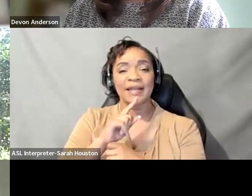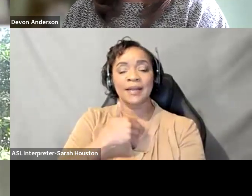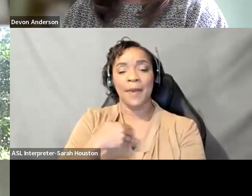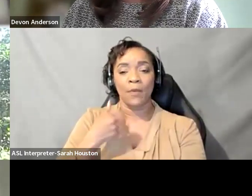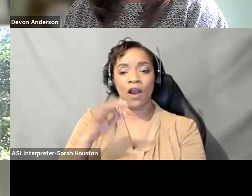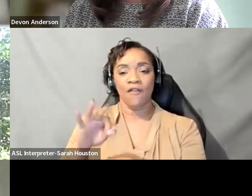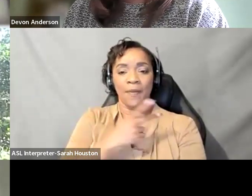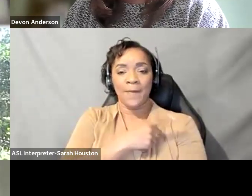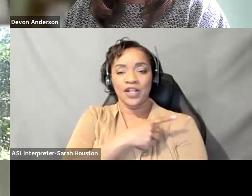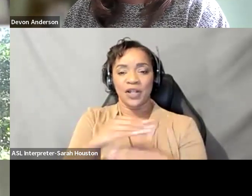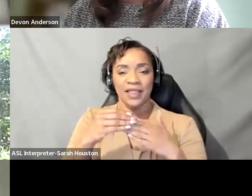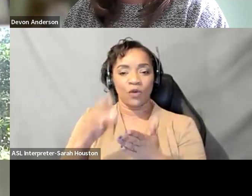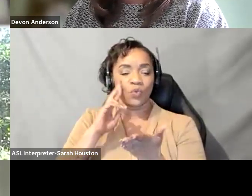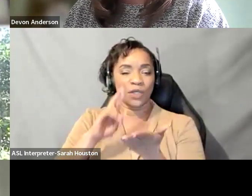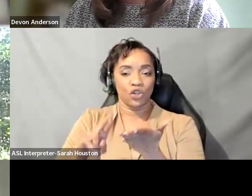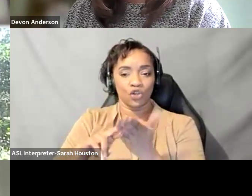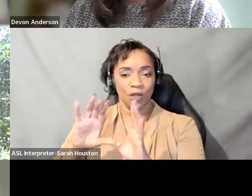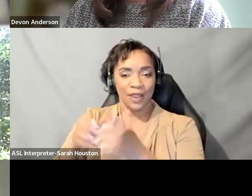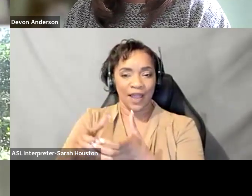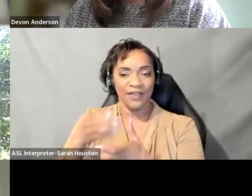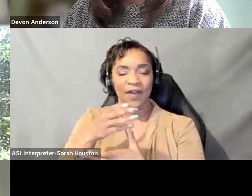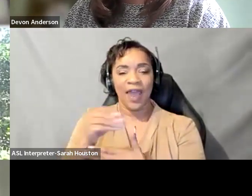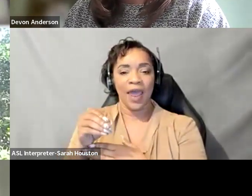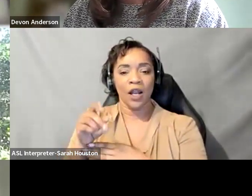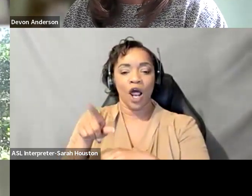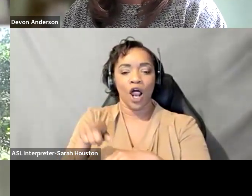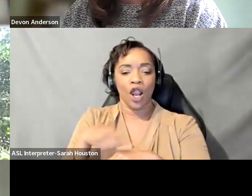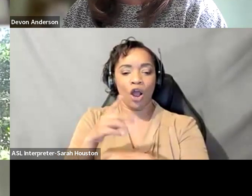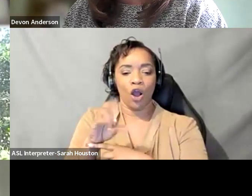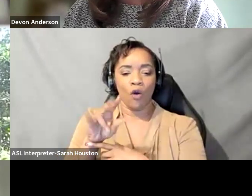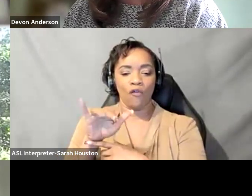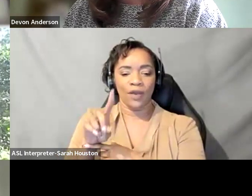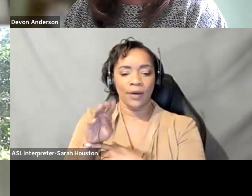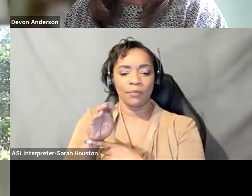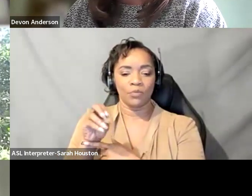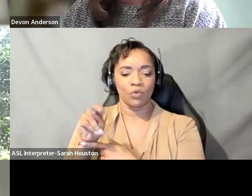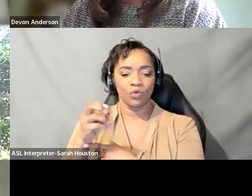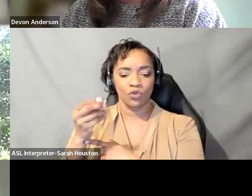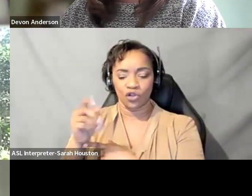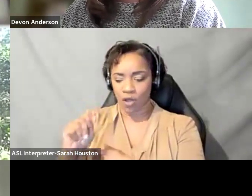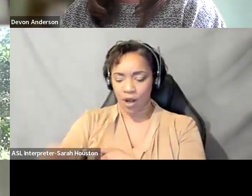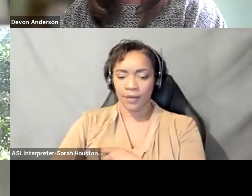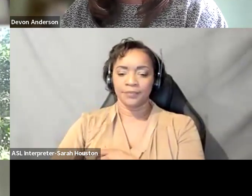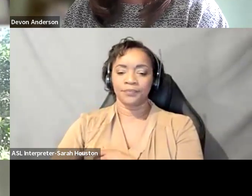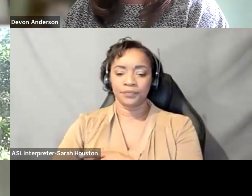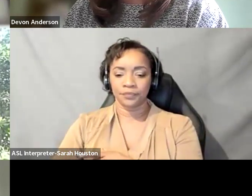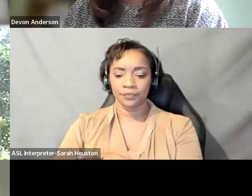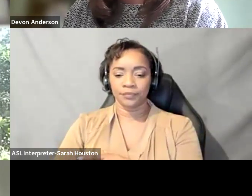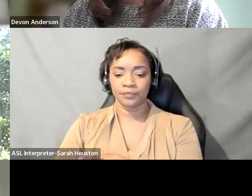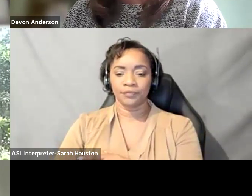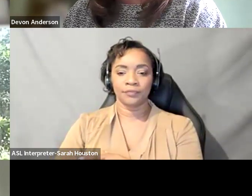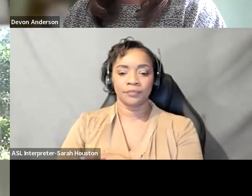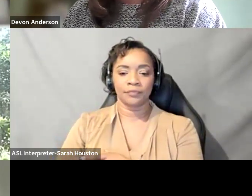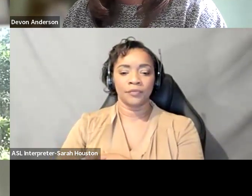Collective and Long COVID Moonshot. And outside of all of his long COVID advocacy, he's an